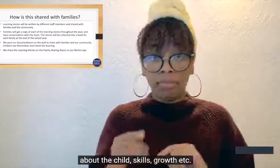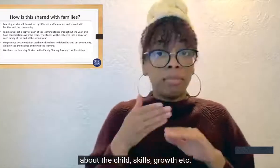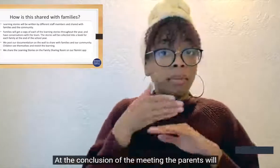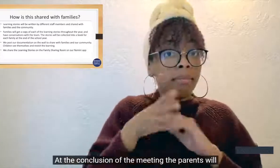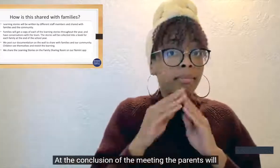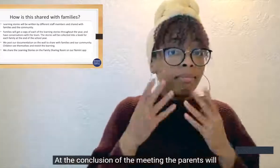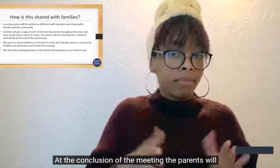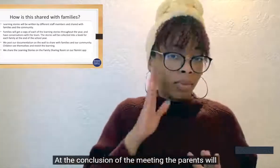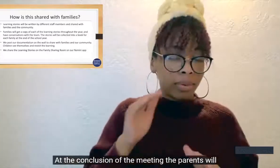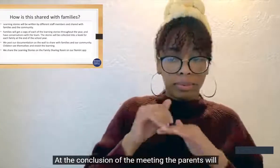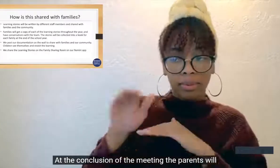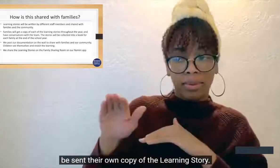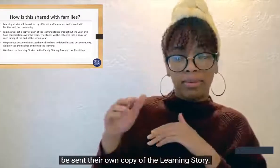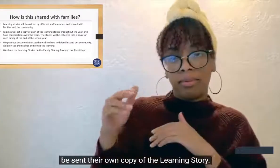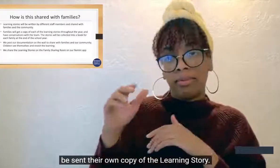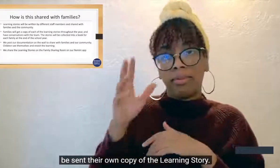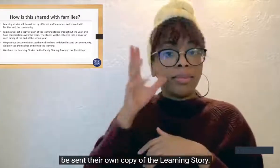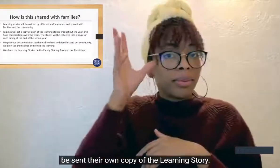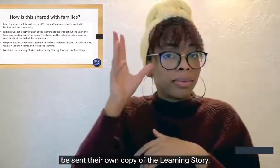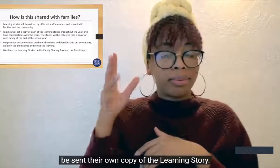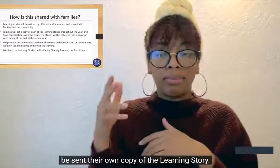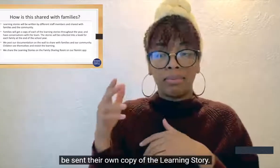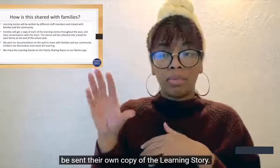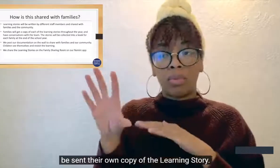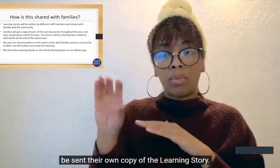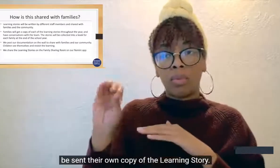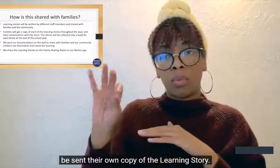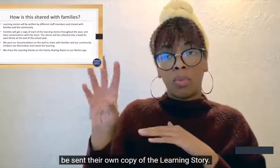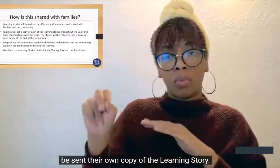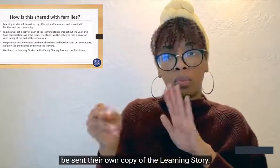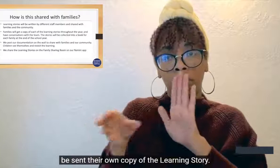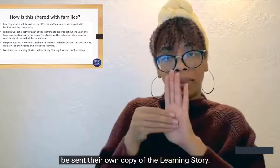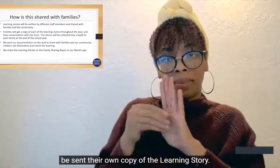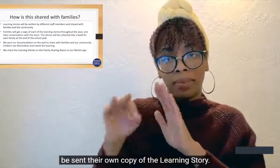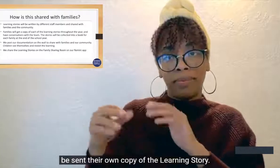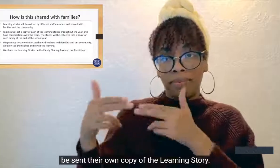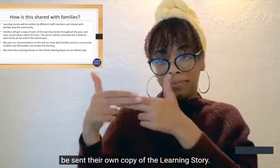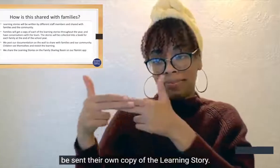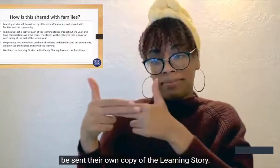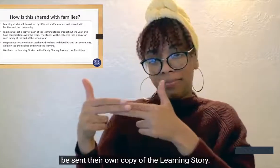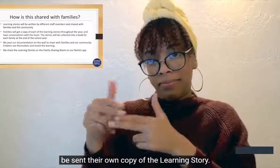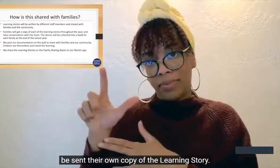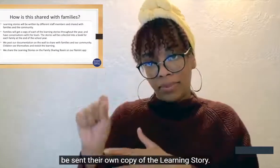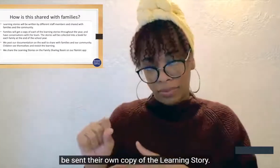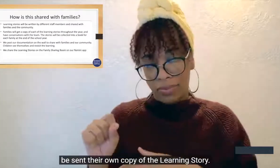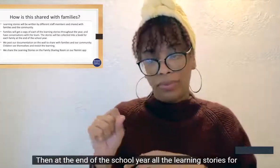stories, highlights, areas of growth for that child, and then the family is sent their own copy of the learning